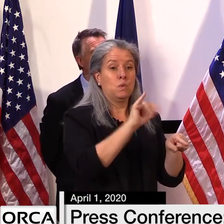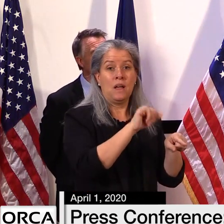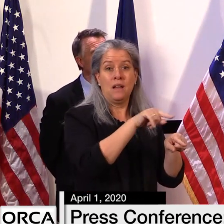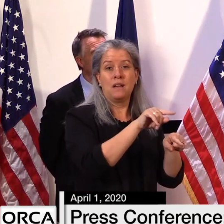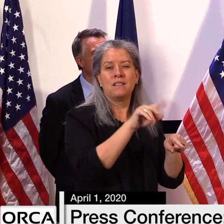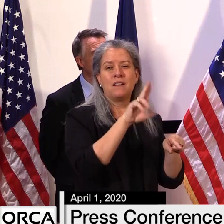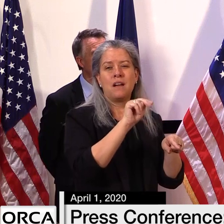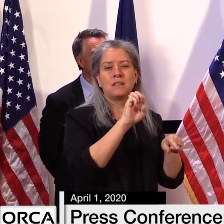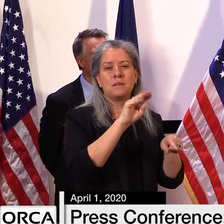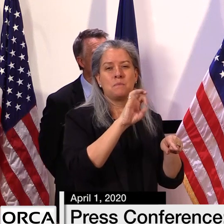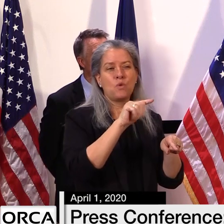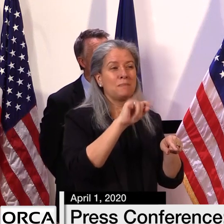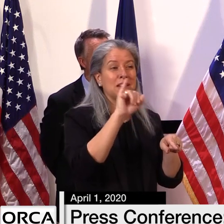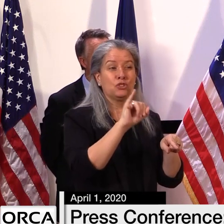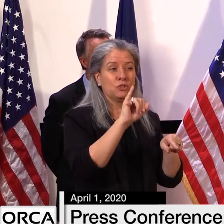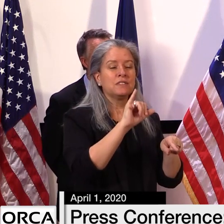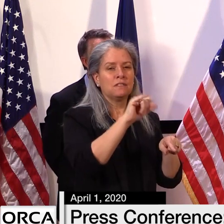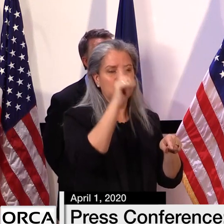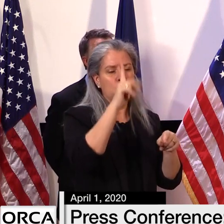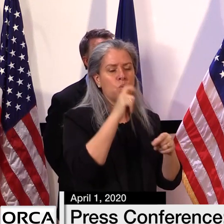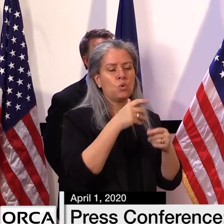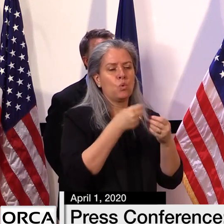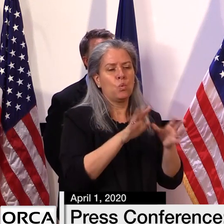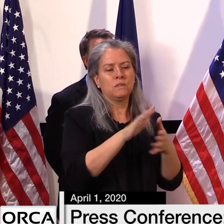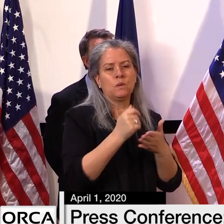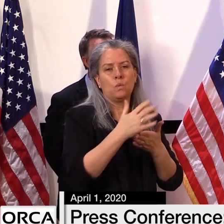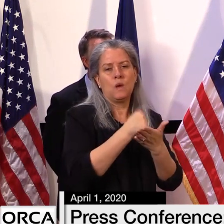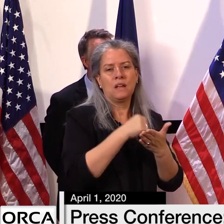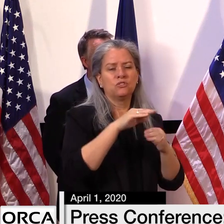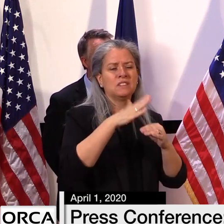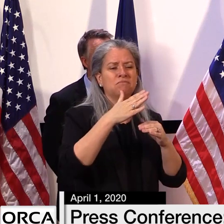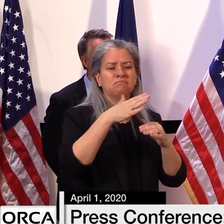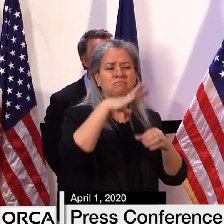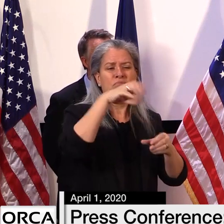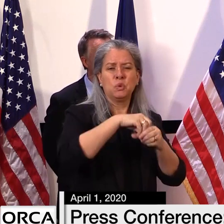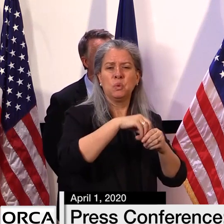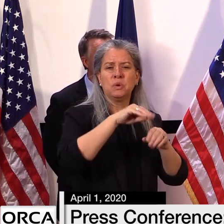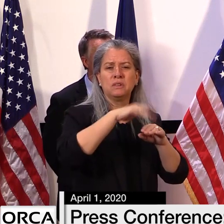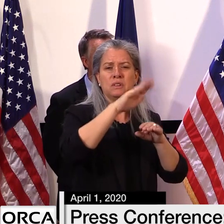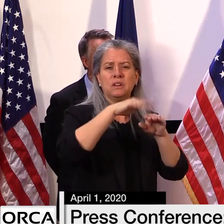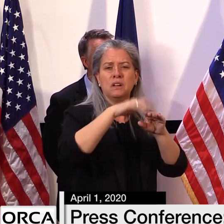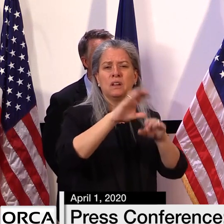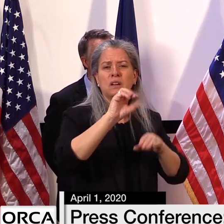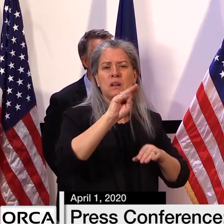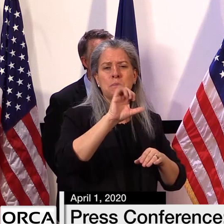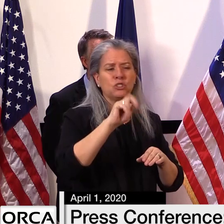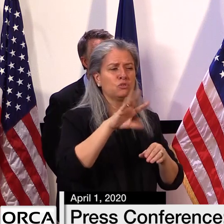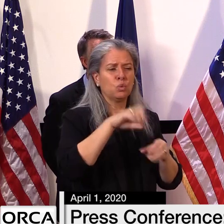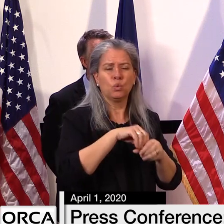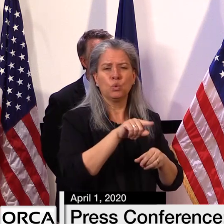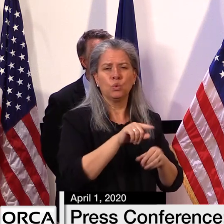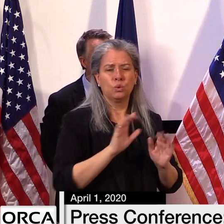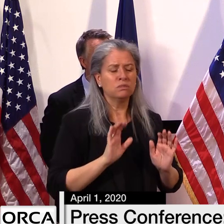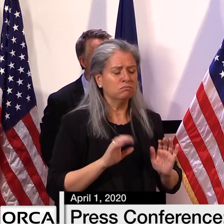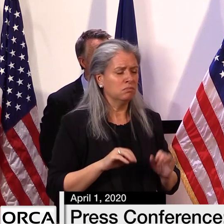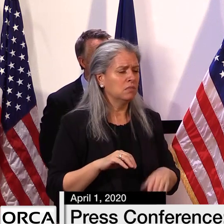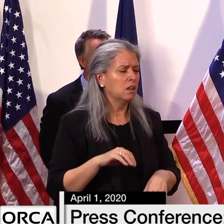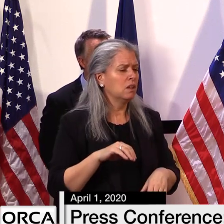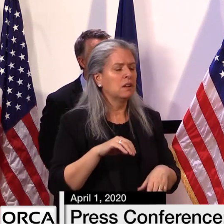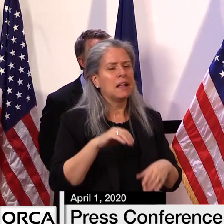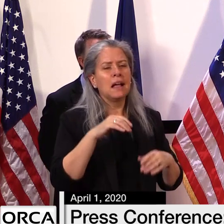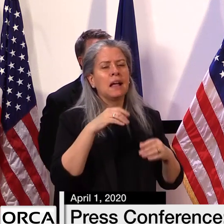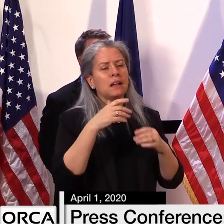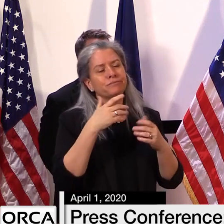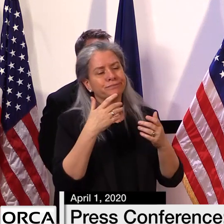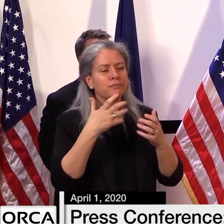people who also lose wages. So it's not just based on employment. It's also through loss of wages. Again, there are a lot of